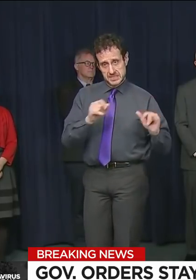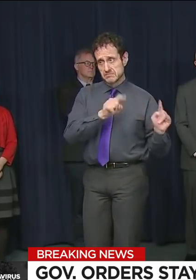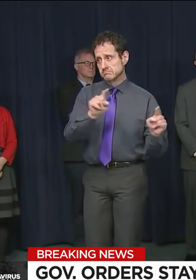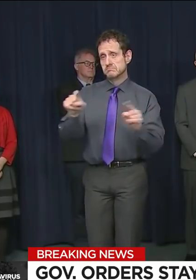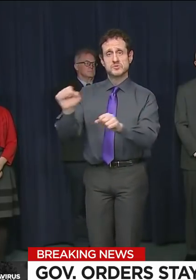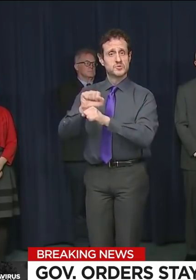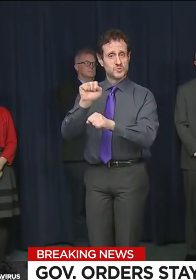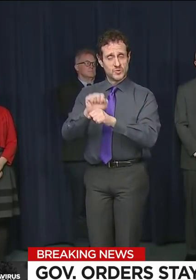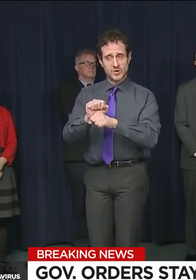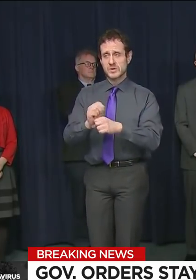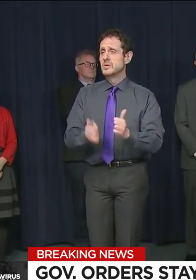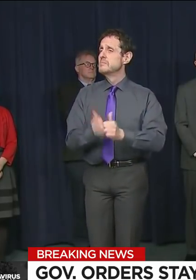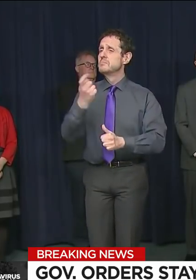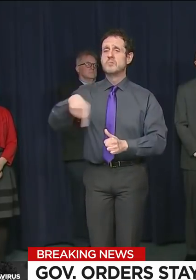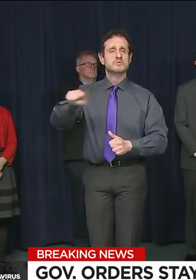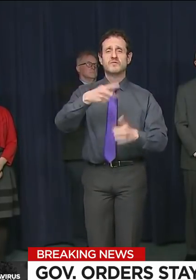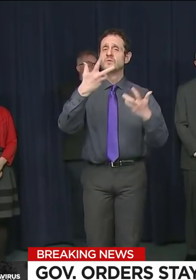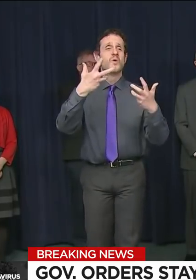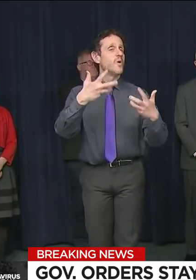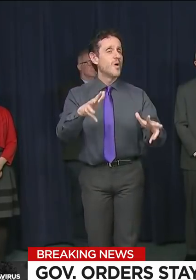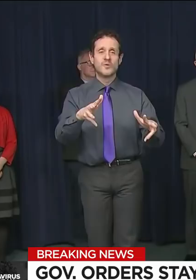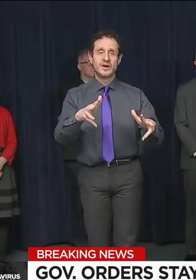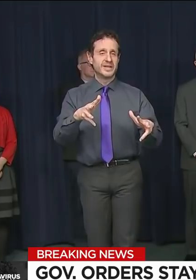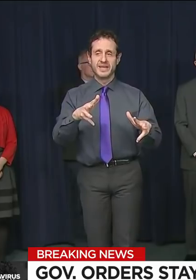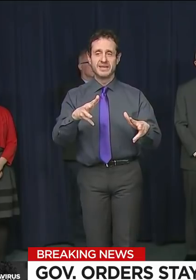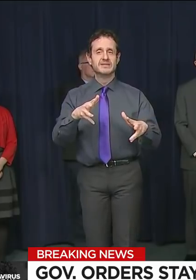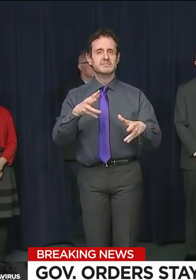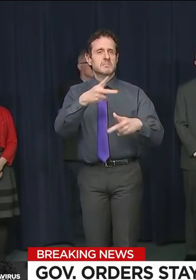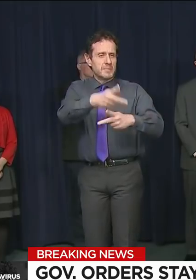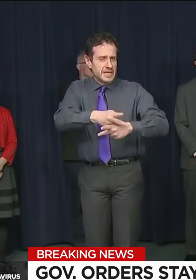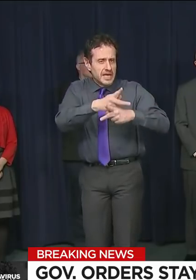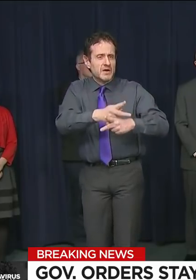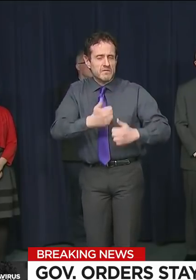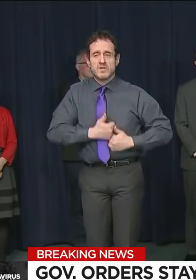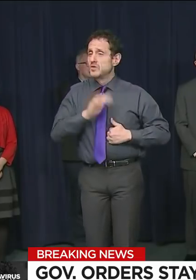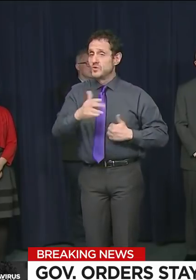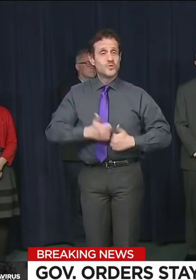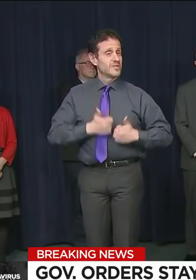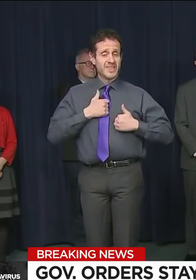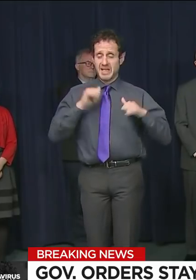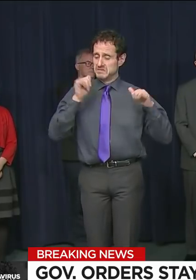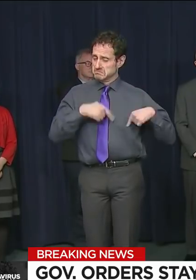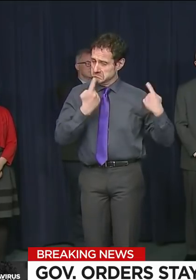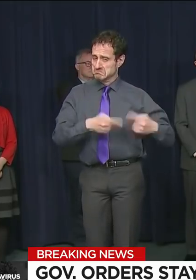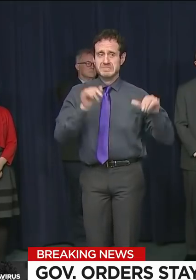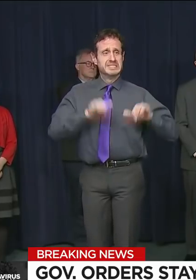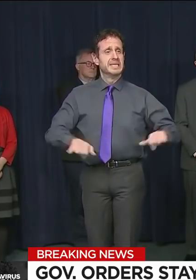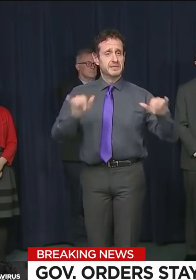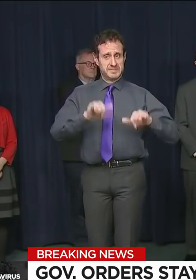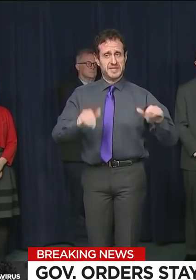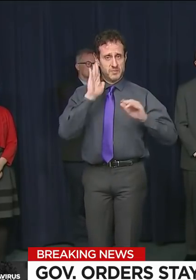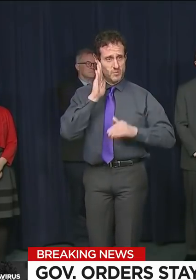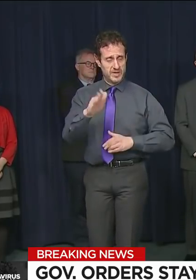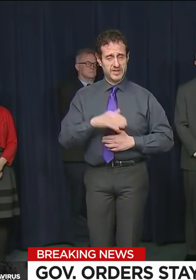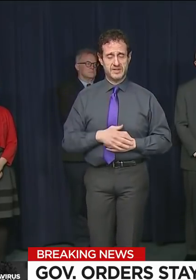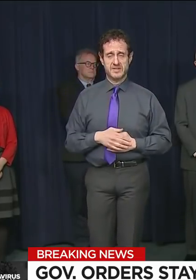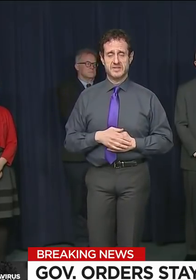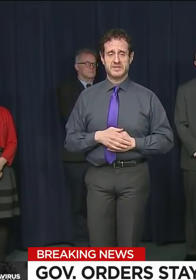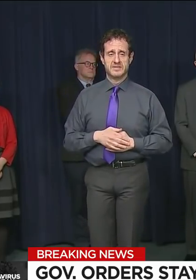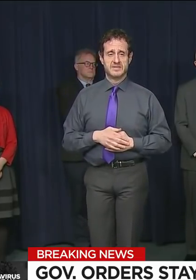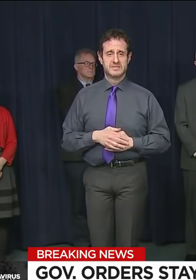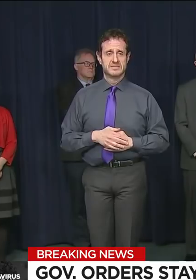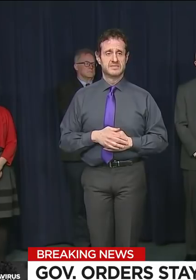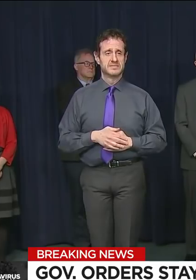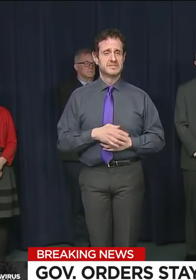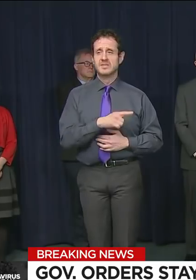you already taking precautions, your lives will not change very much. There is absolutely no